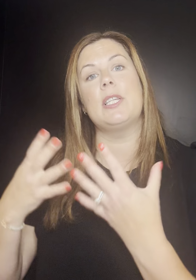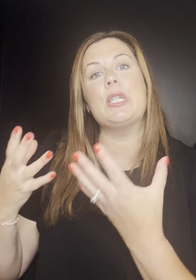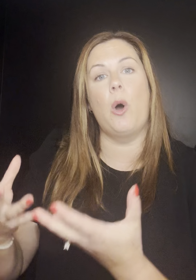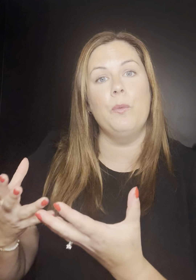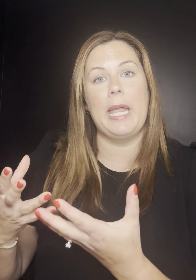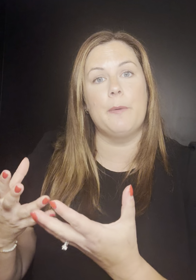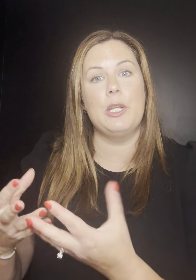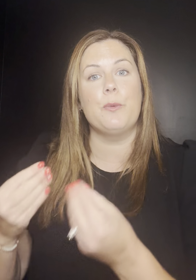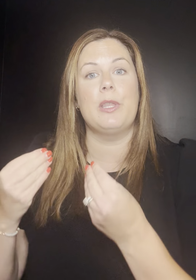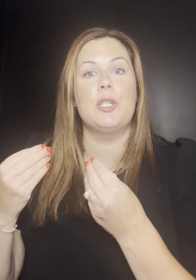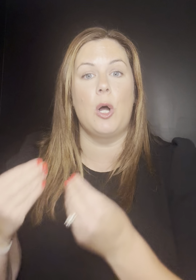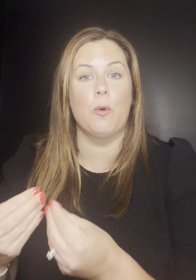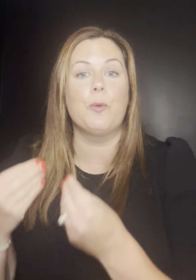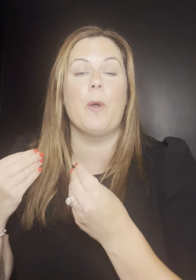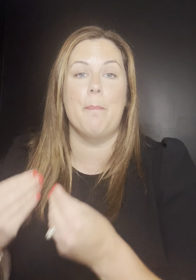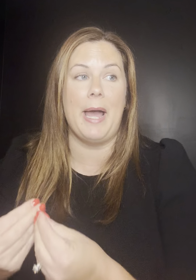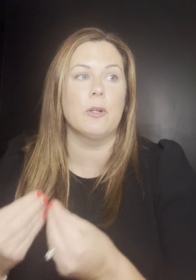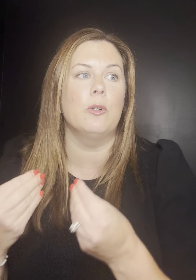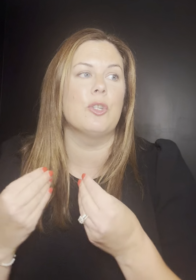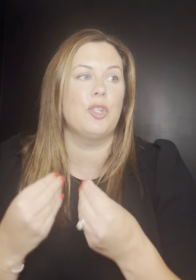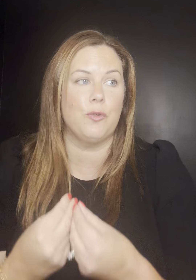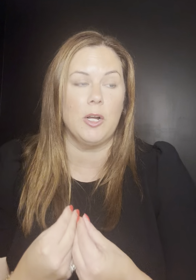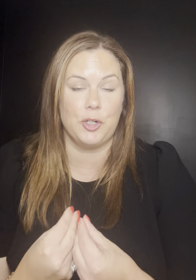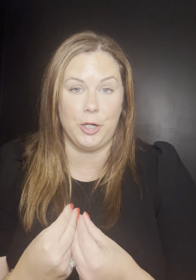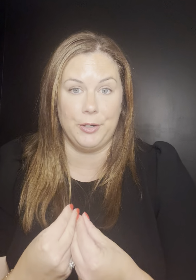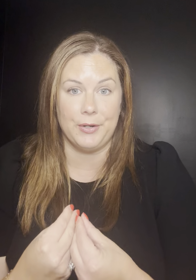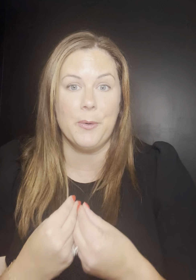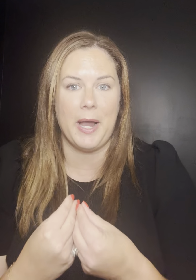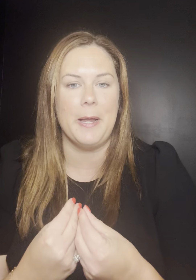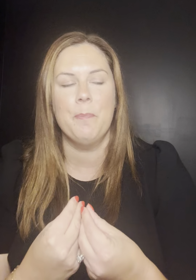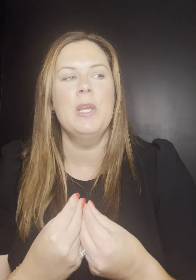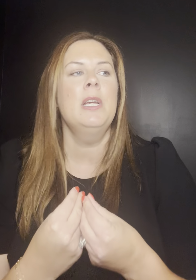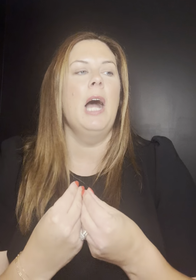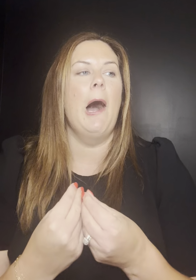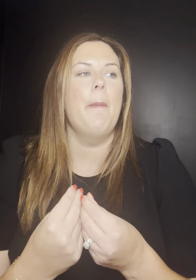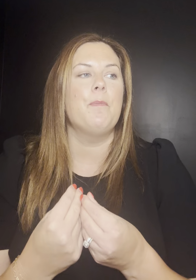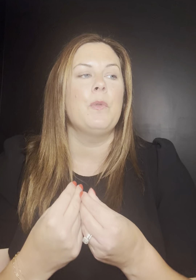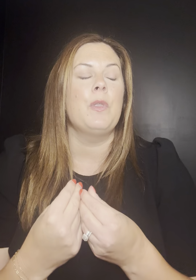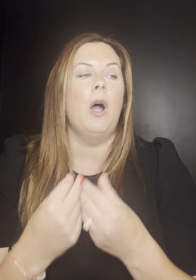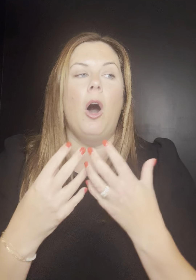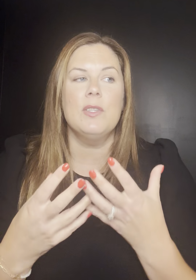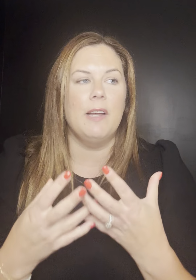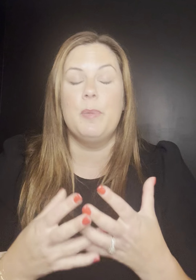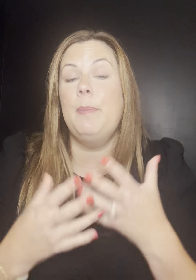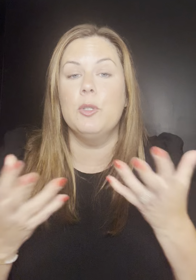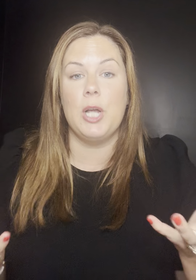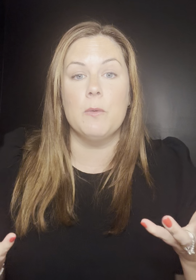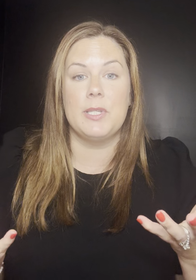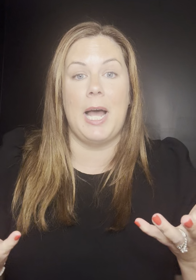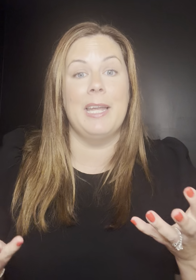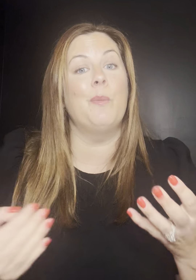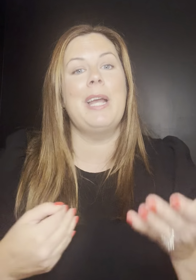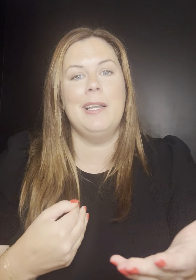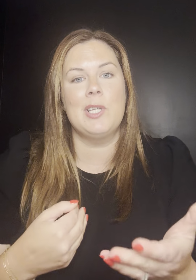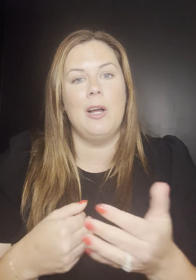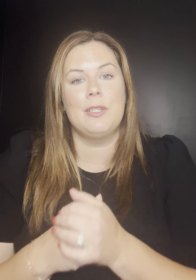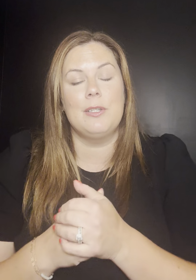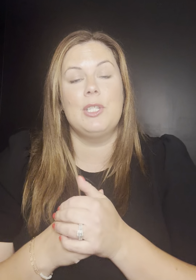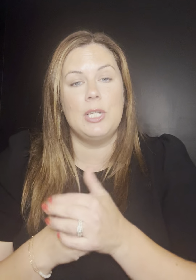its own language with its own grammatical structure, okay? All deaf people don't sign. We kind of touched